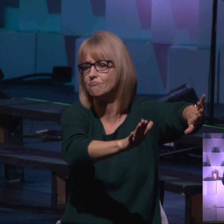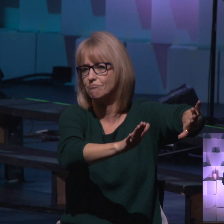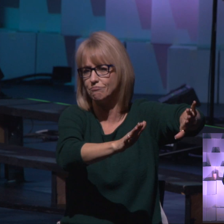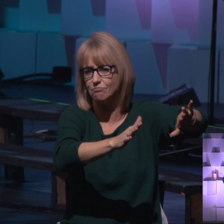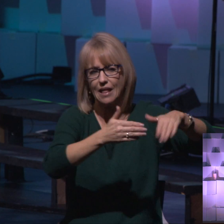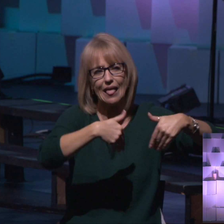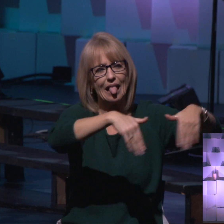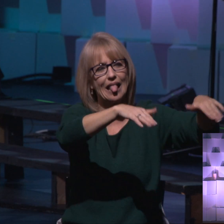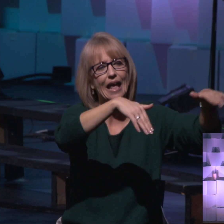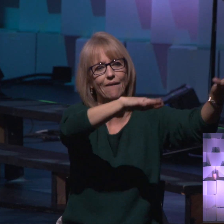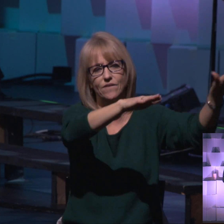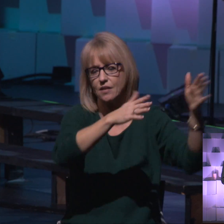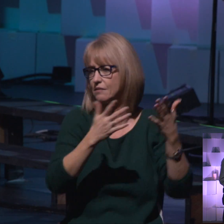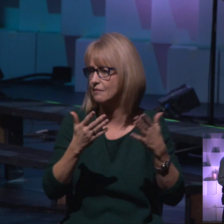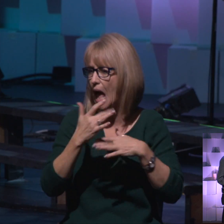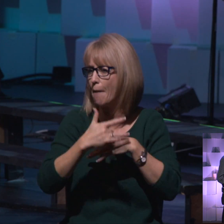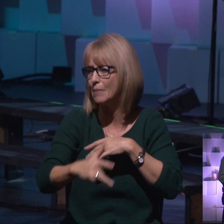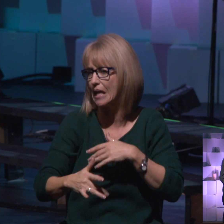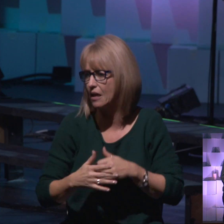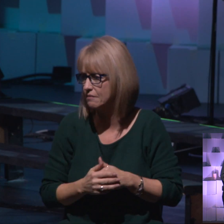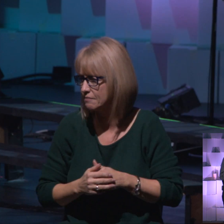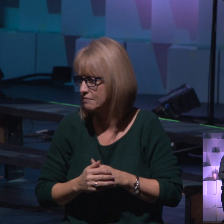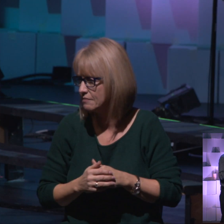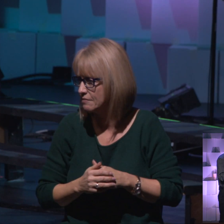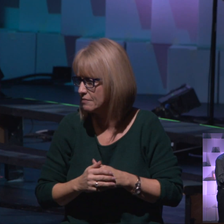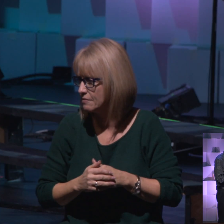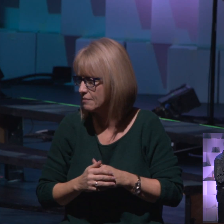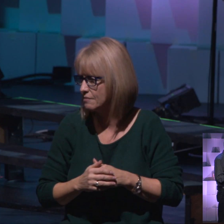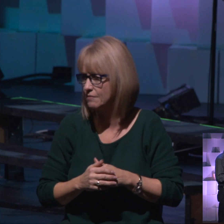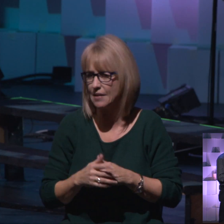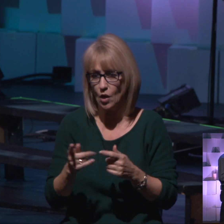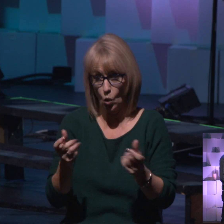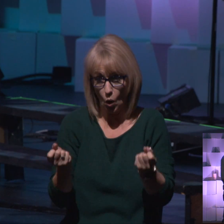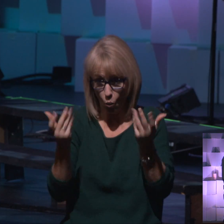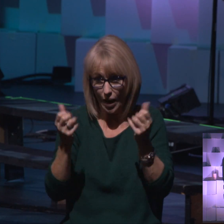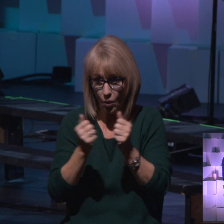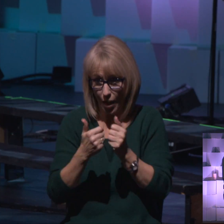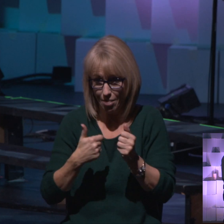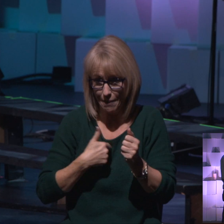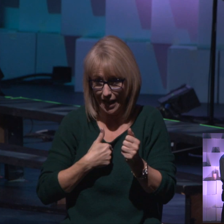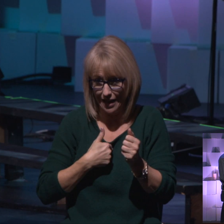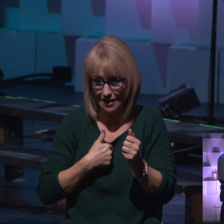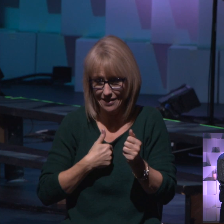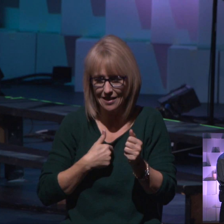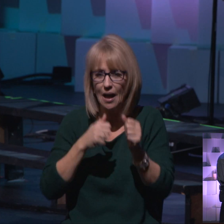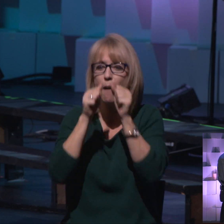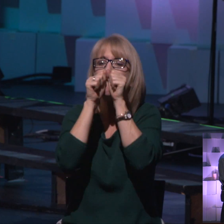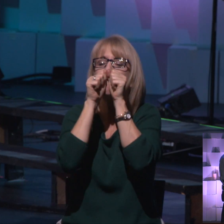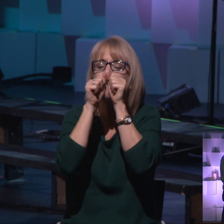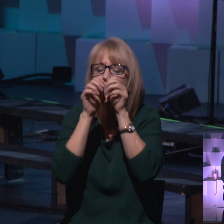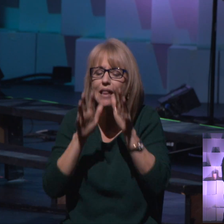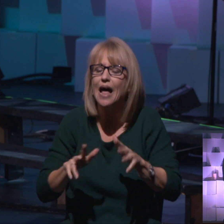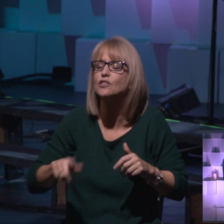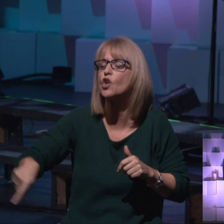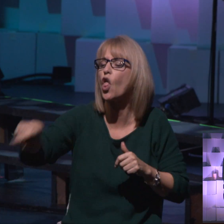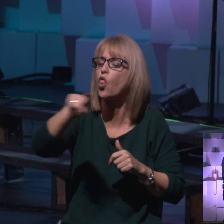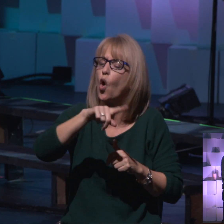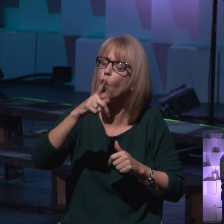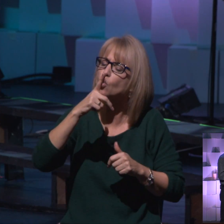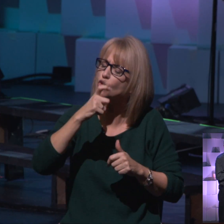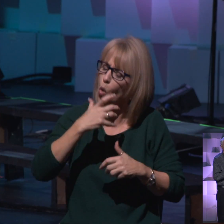him, Matthew chapter 5, verse 6, again, the words of Jesus. Would you read this with me? Blessed are those who hunger and thirst